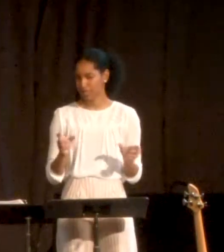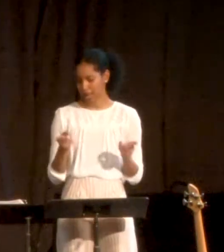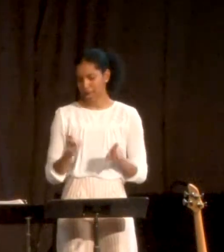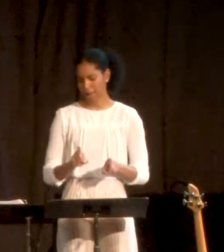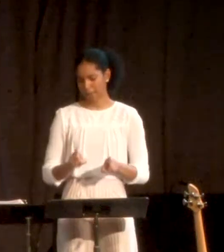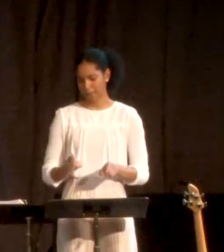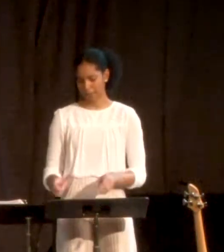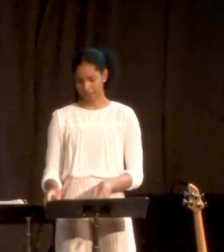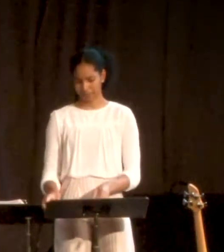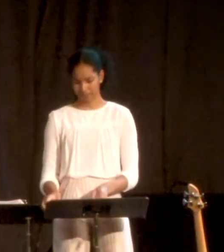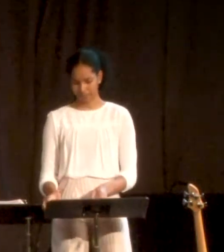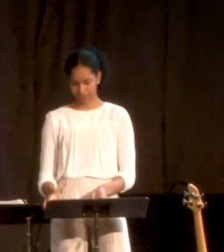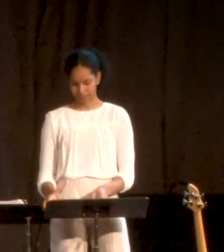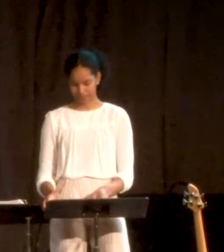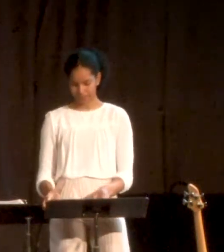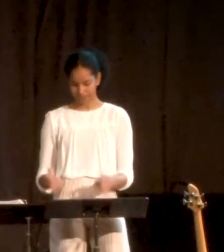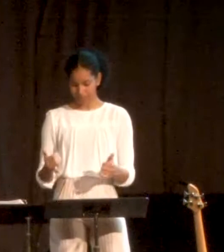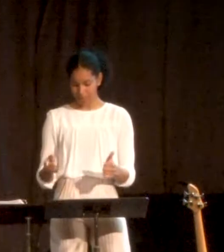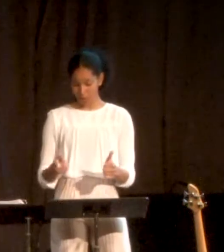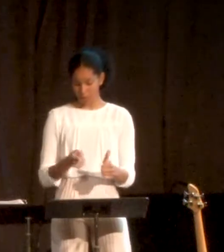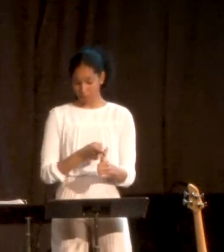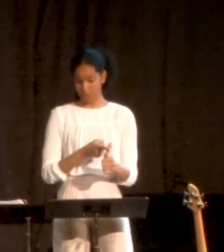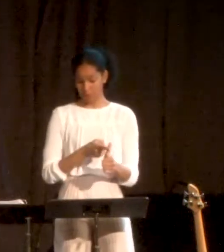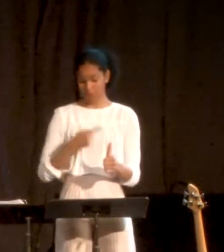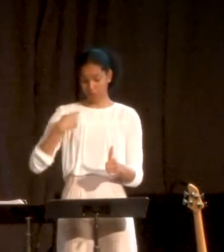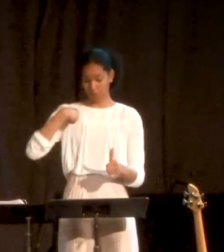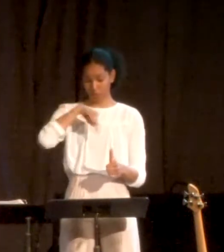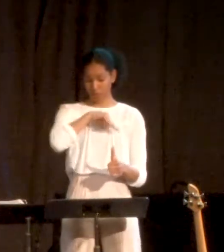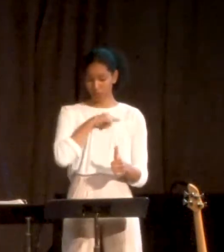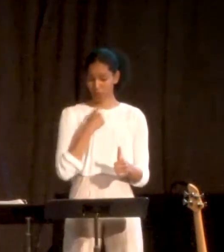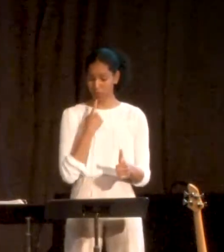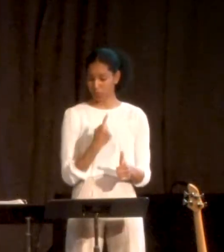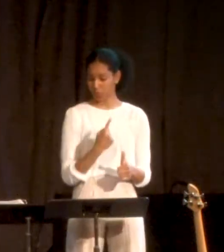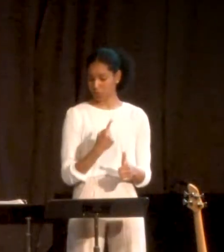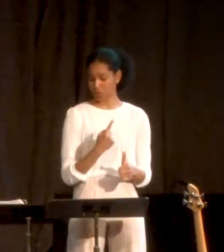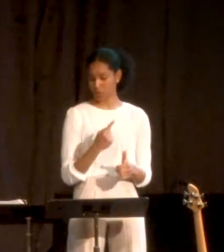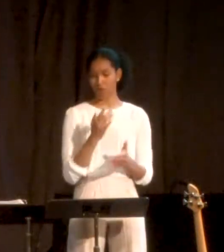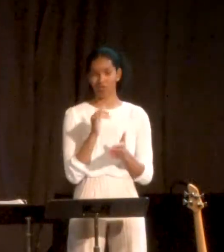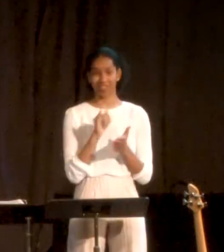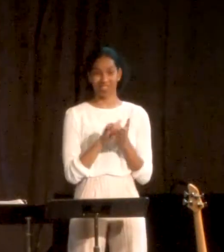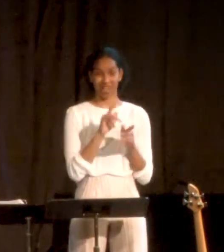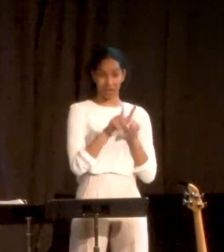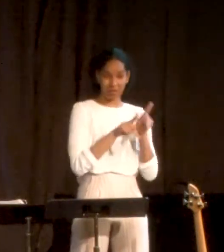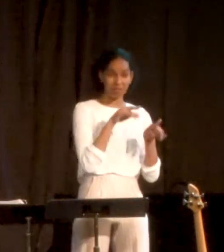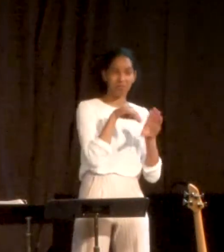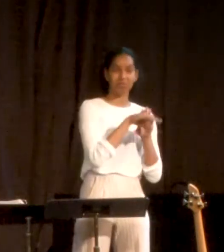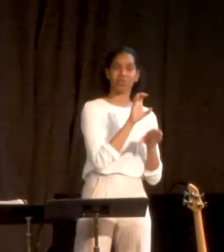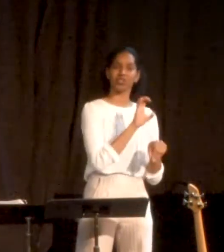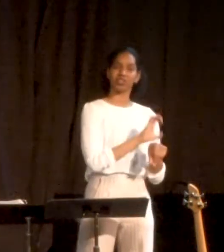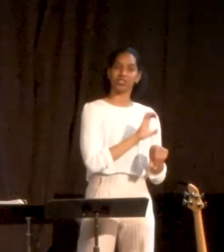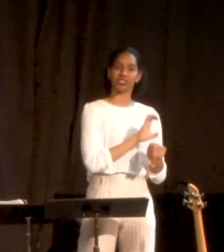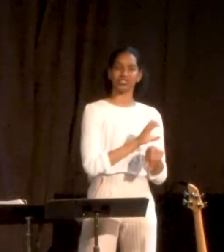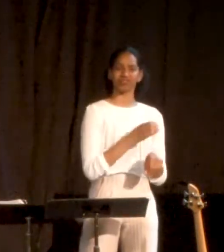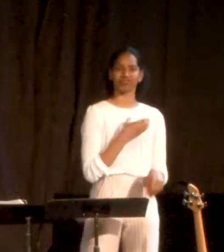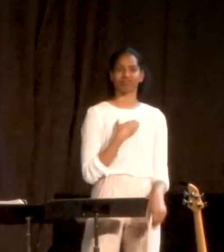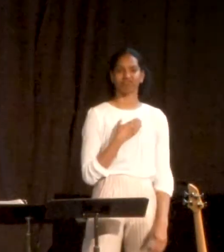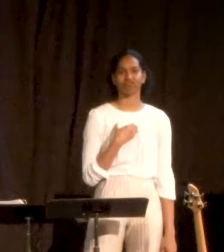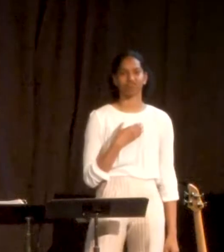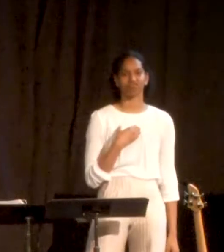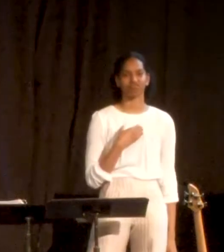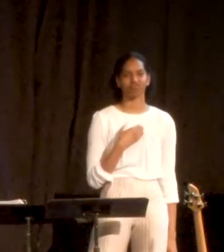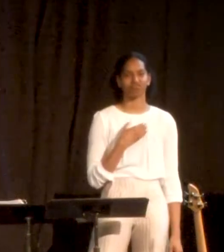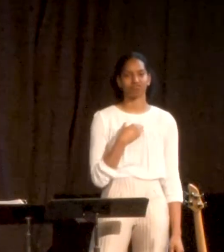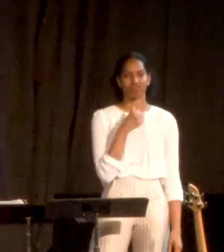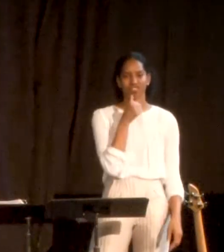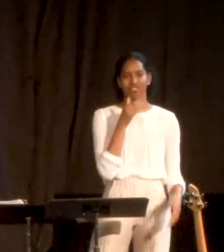Now, first, we're told that some folks in the church were complaining.